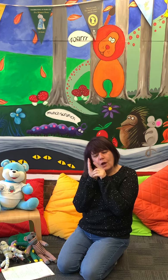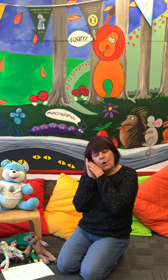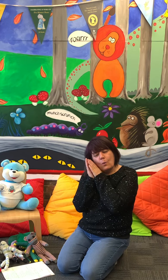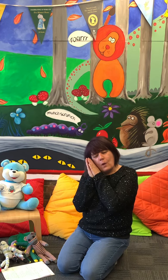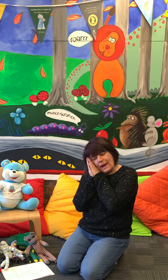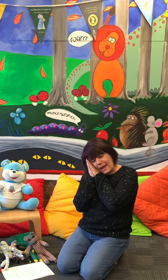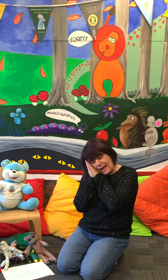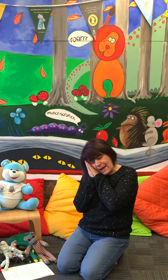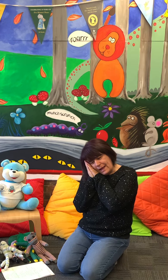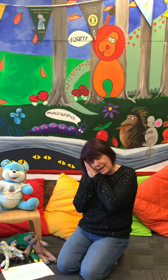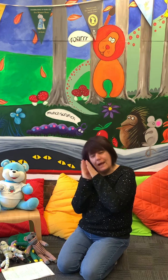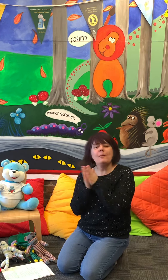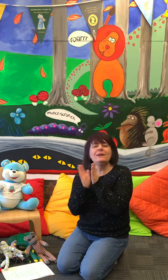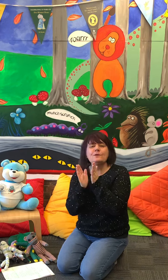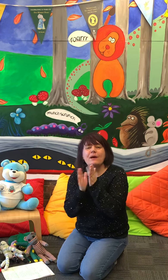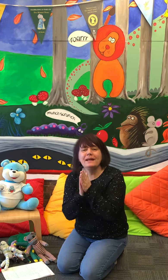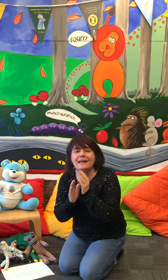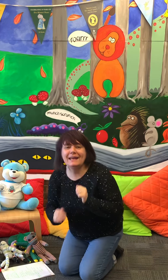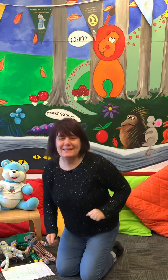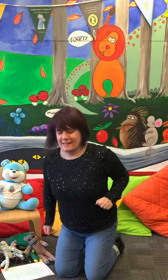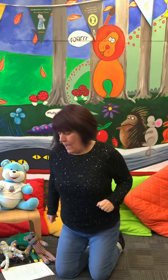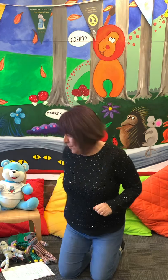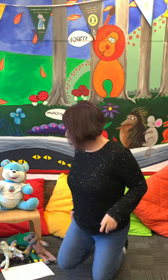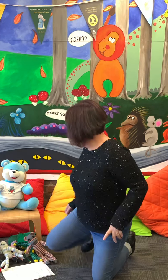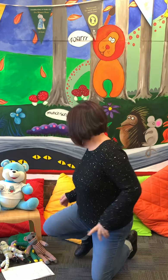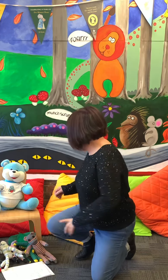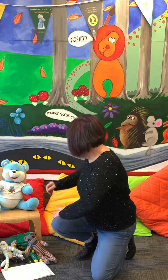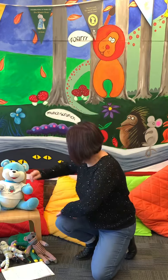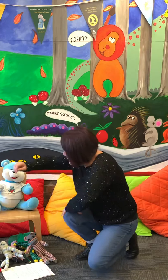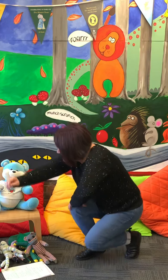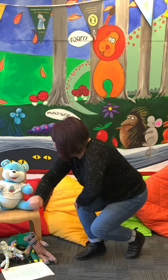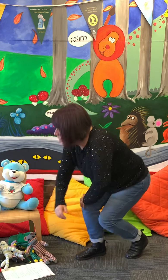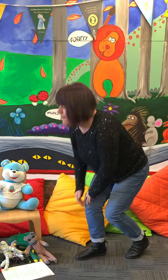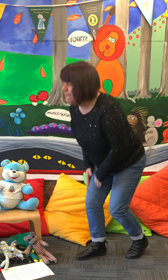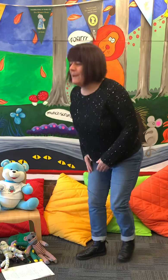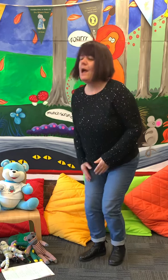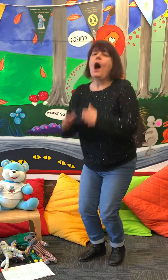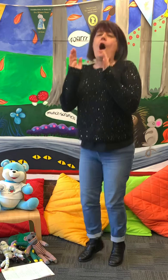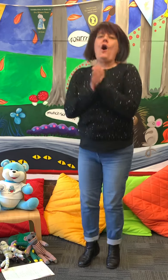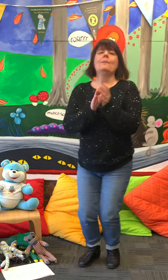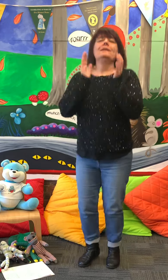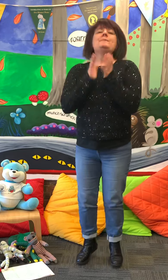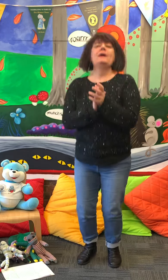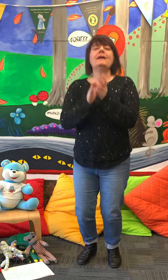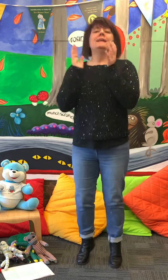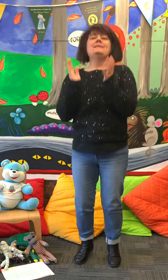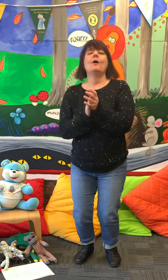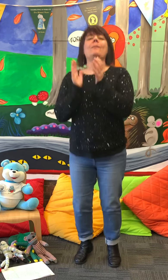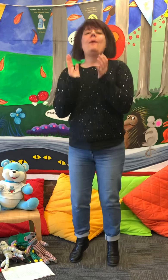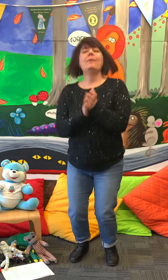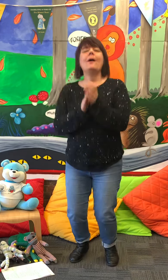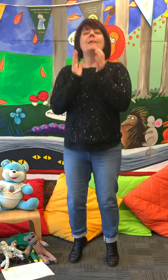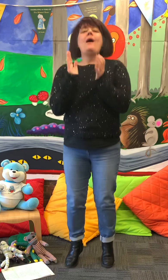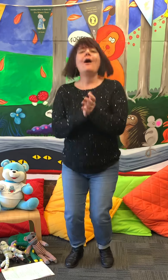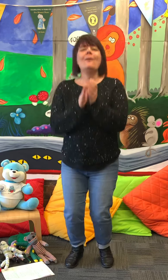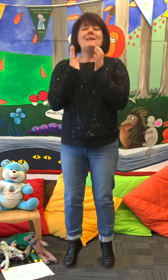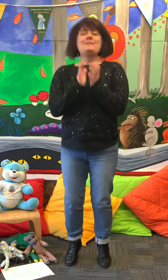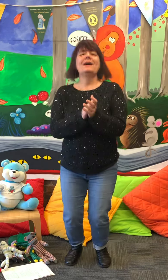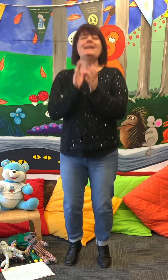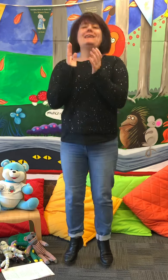Shh. Wake up, little bunnies. Hope you get everybody, get ready to jump. Hop, little bunnies, hop, hop, hop. Hop, little bunnies, hop,